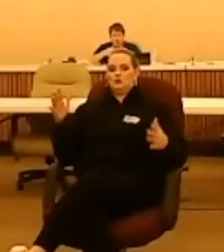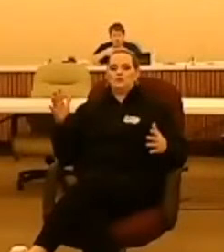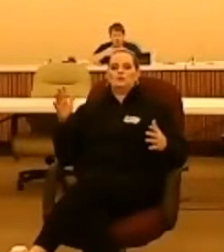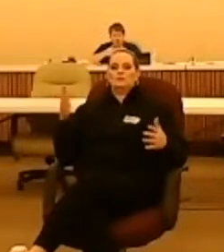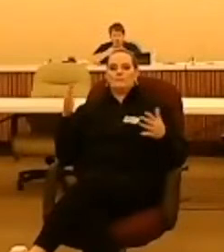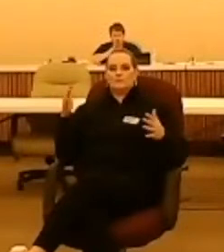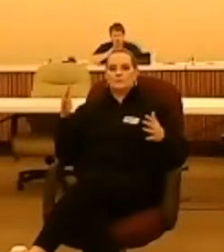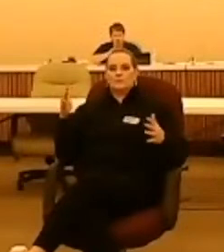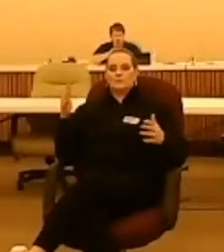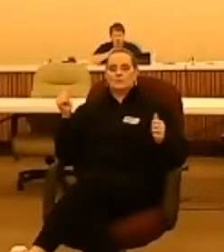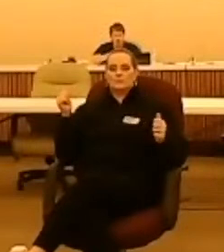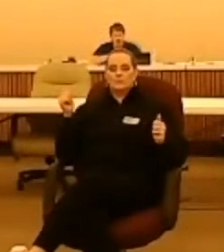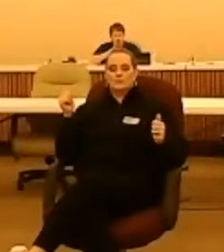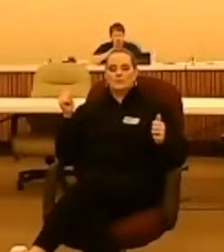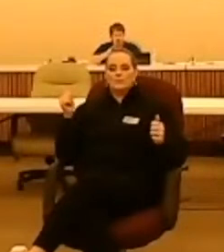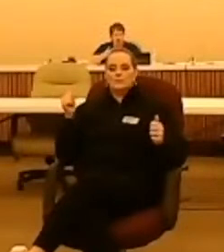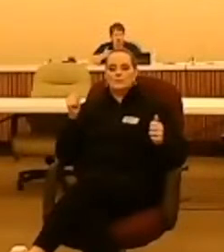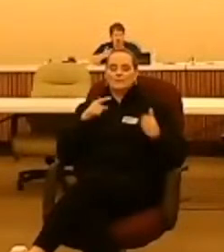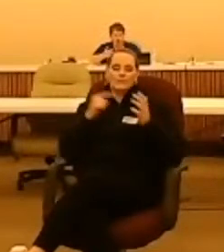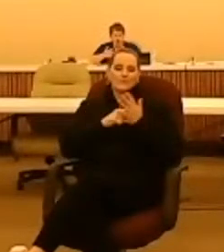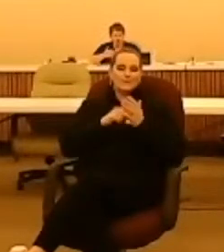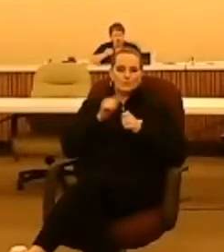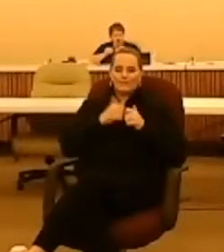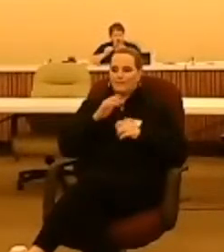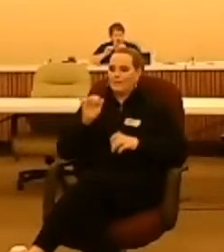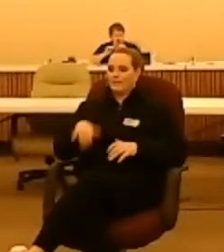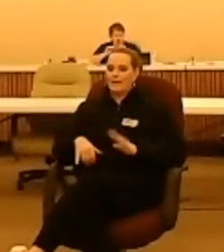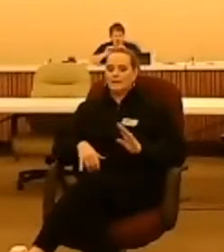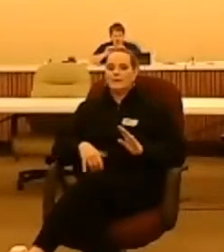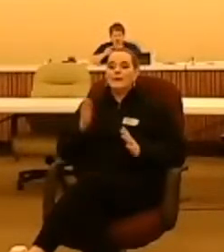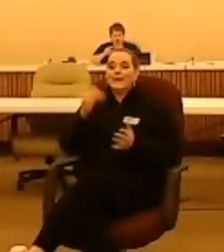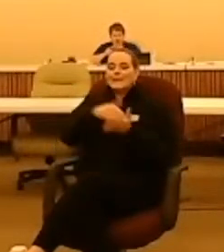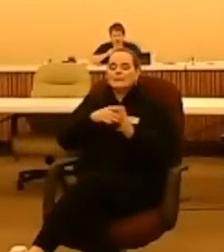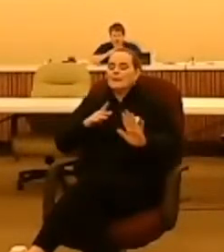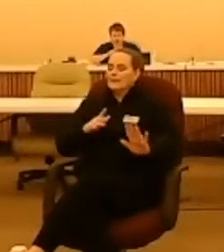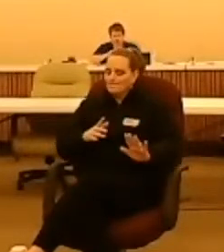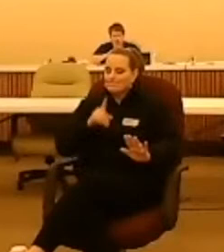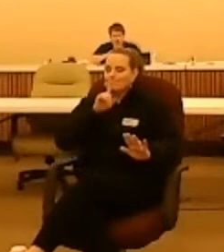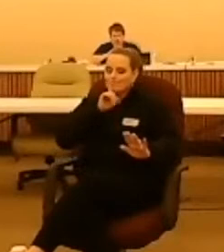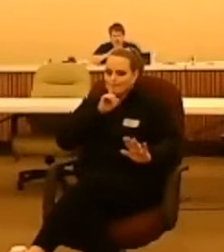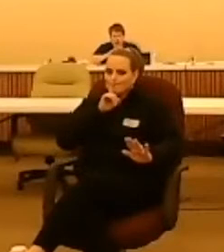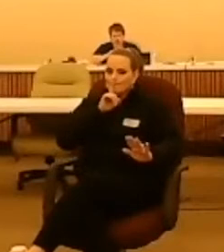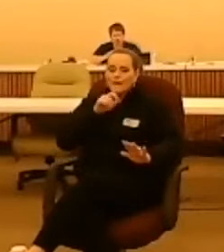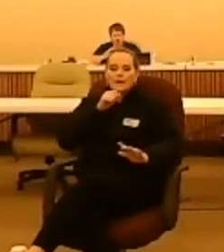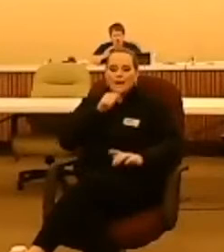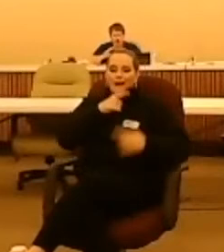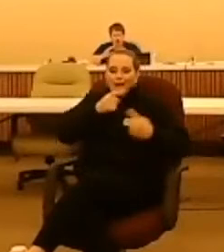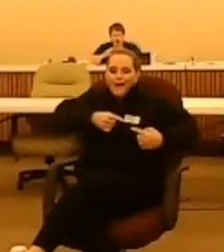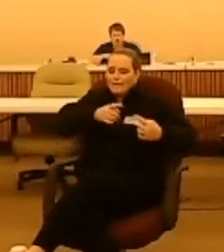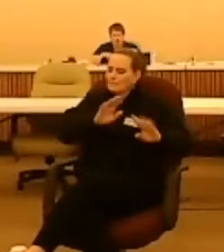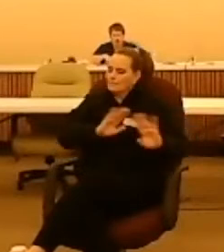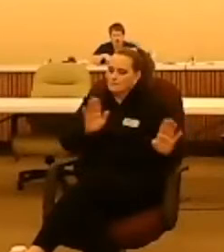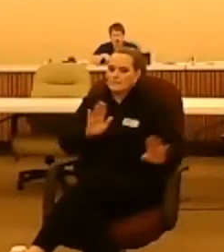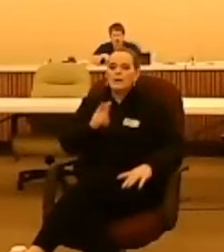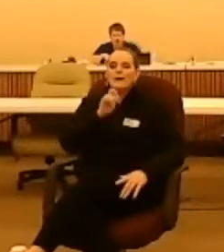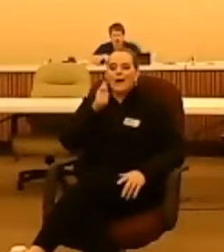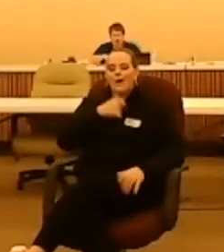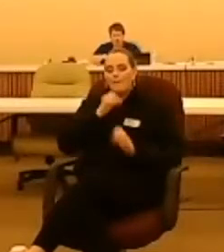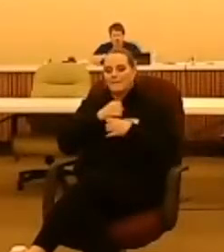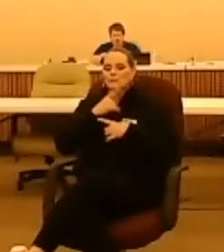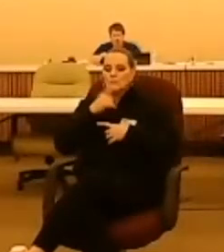as fines or anything like that. And again, I'm not saying that that's wrong. I'm not arguing it. I just want to make